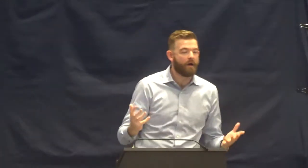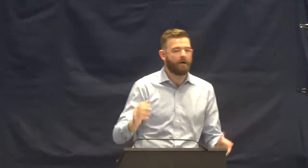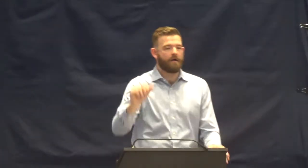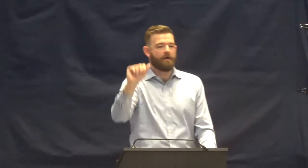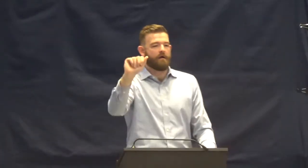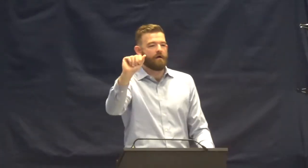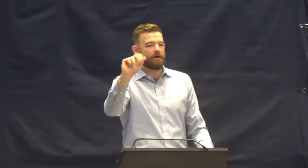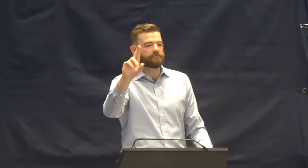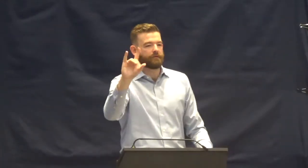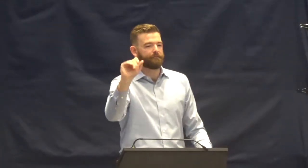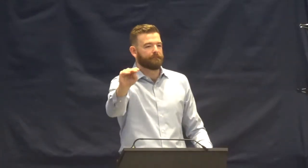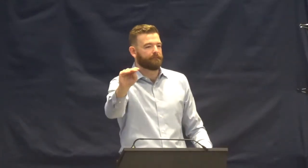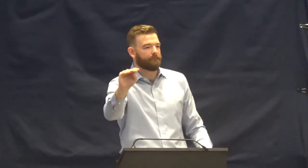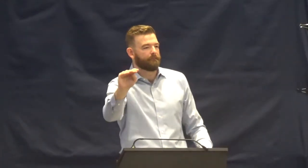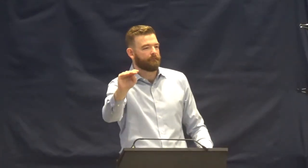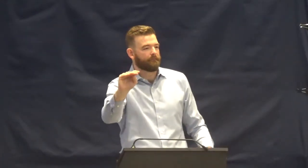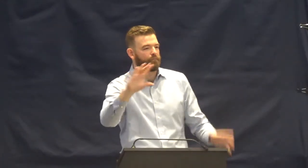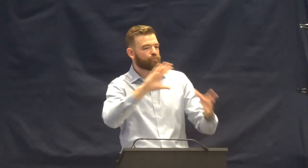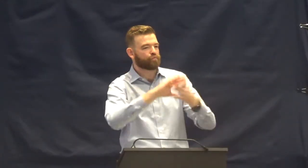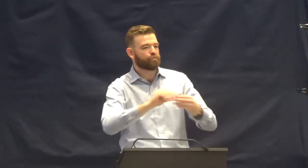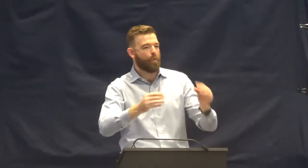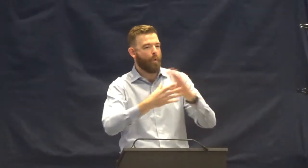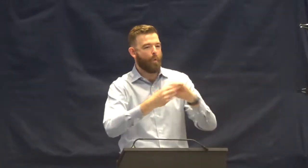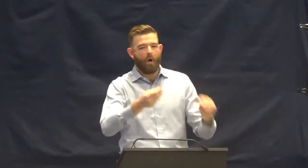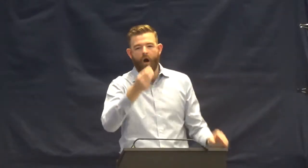And one of those stories is that of oddism.